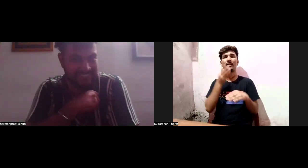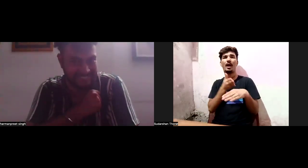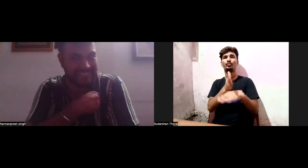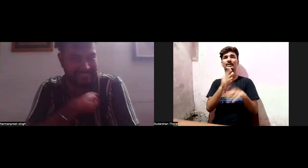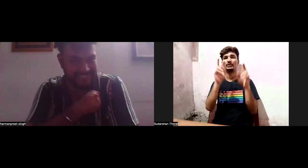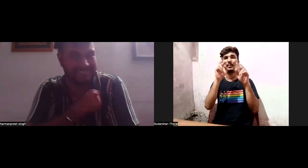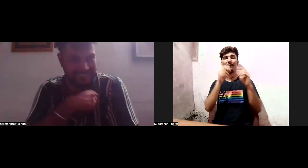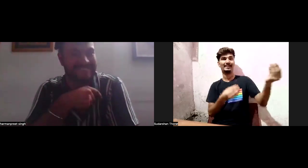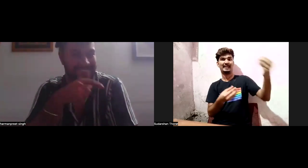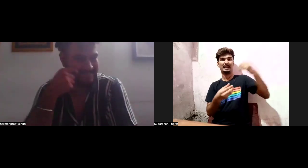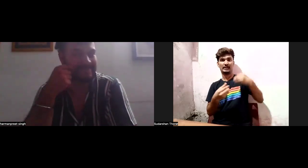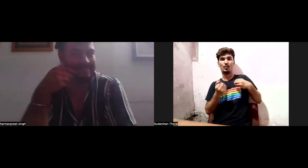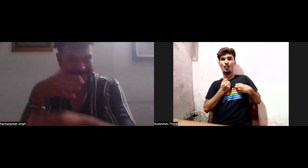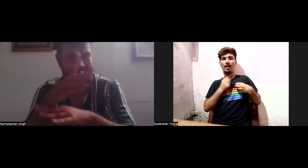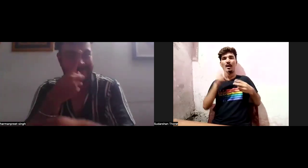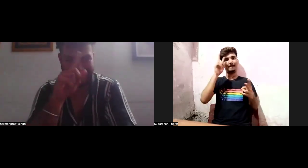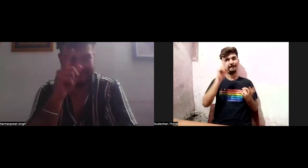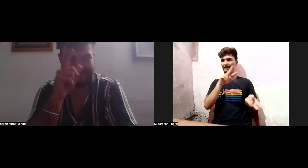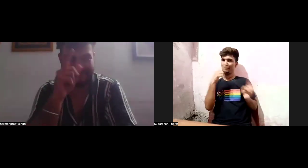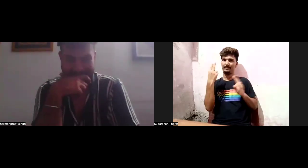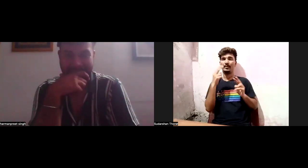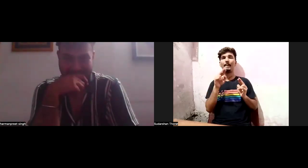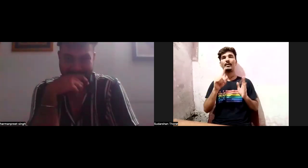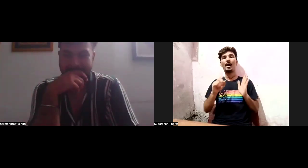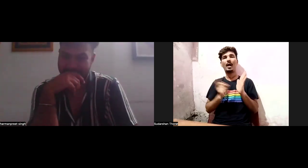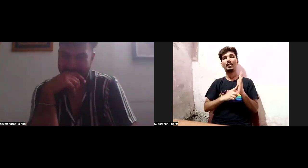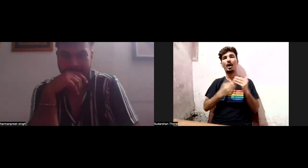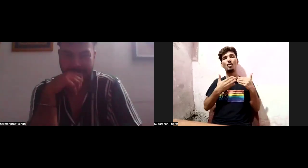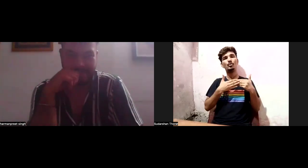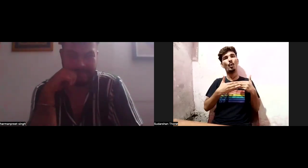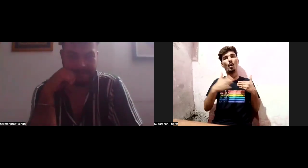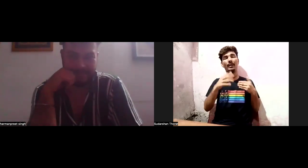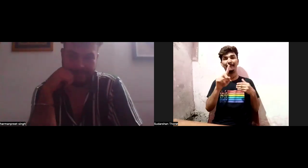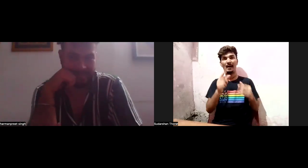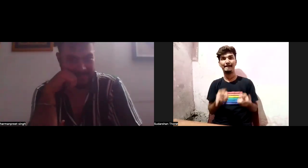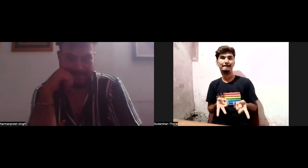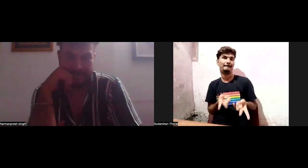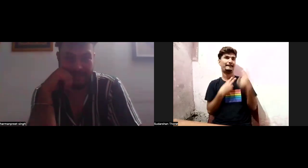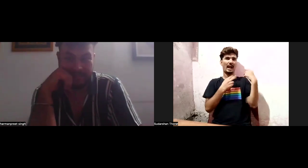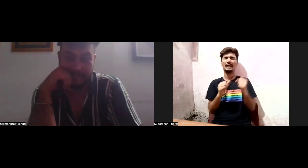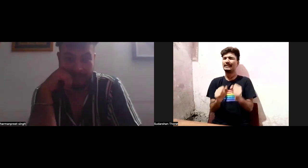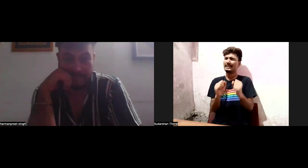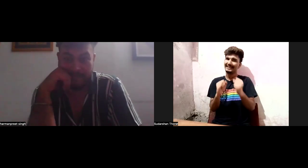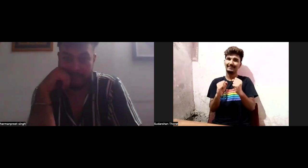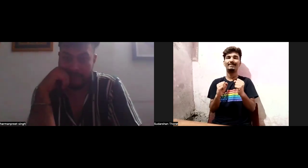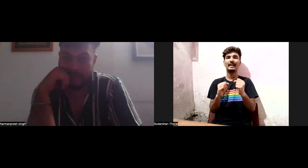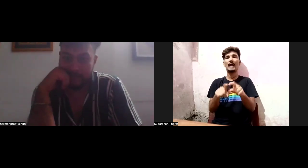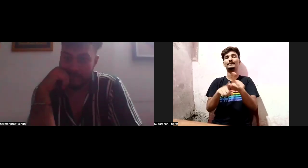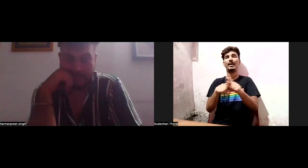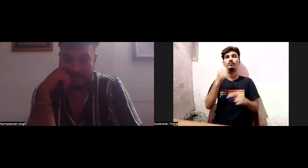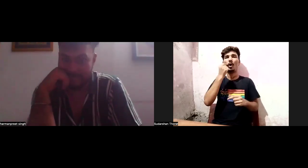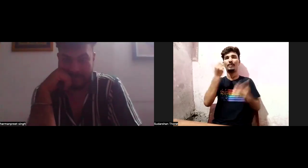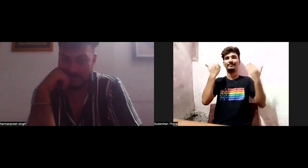human hurt. So there's a term human hurt where people sometimes misunderstood and they realize that